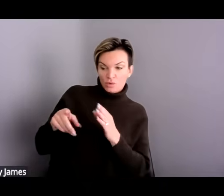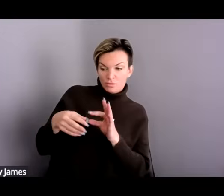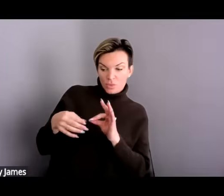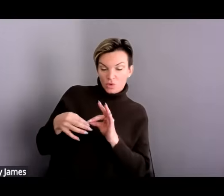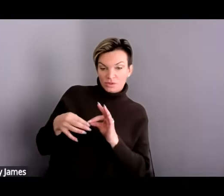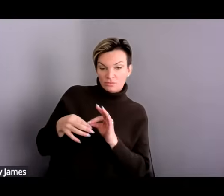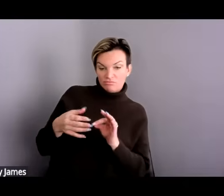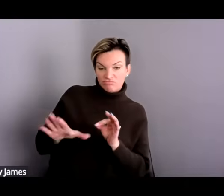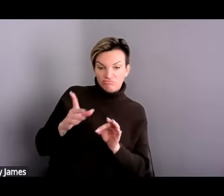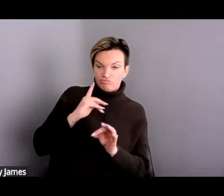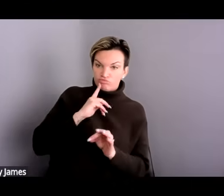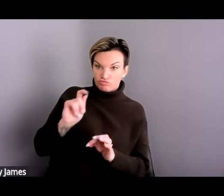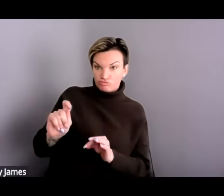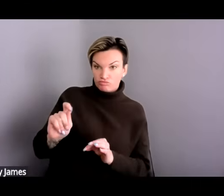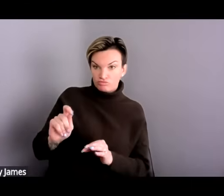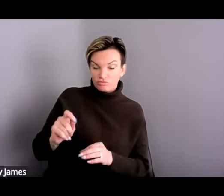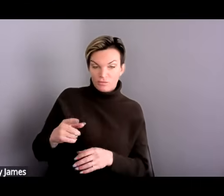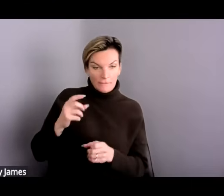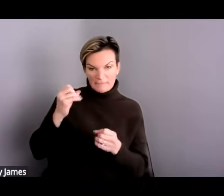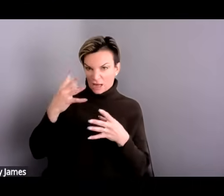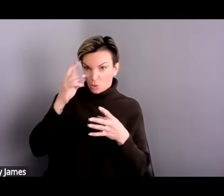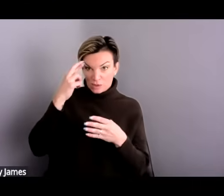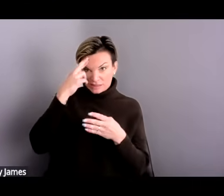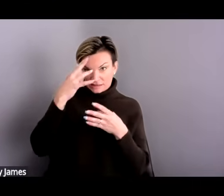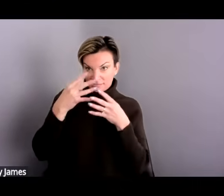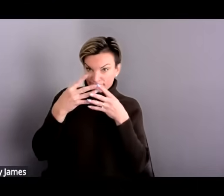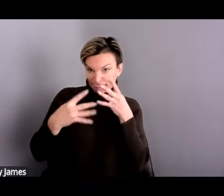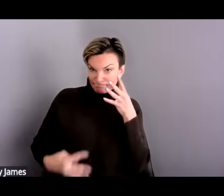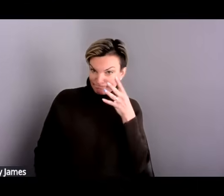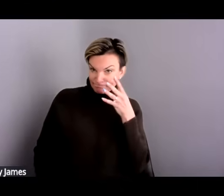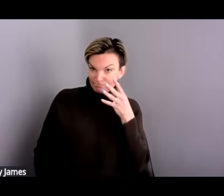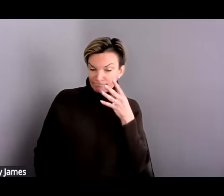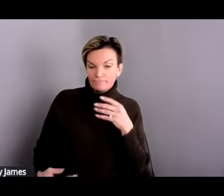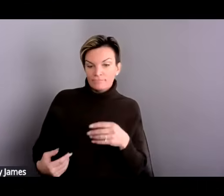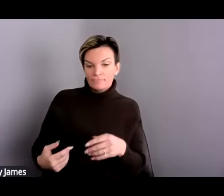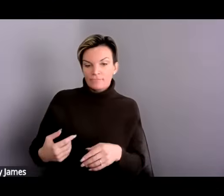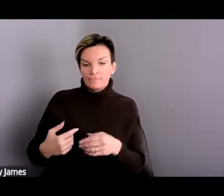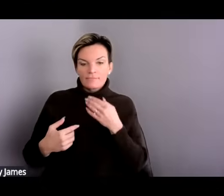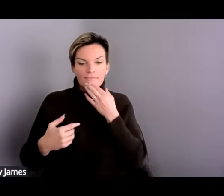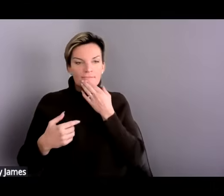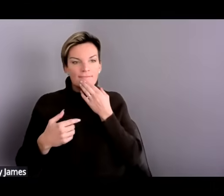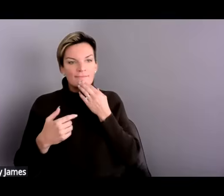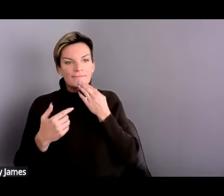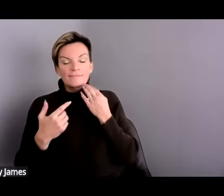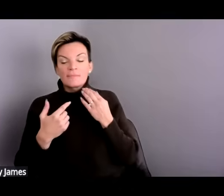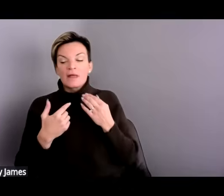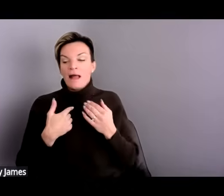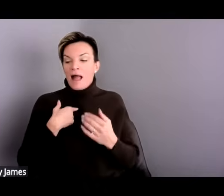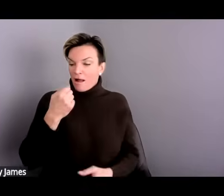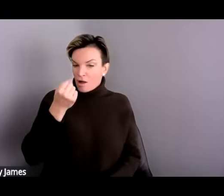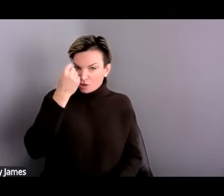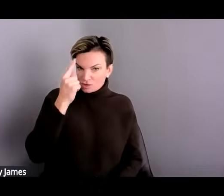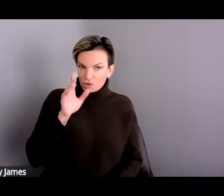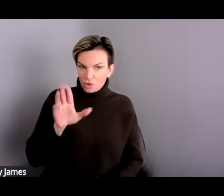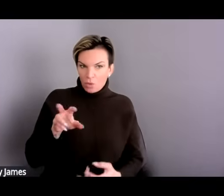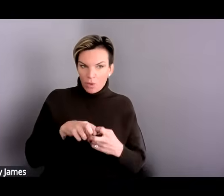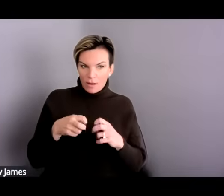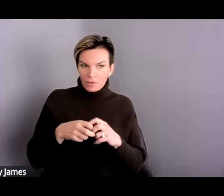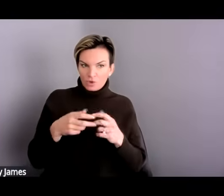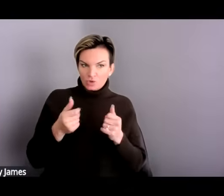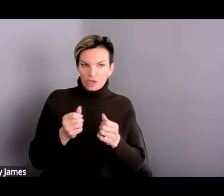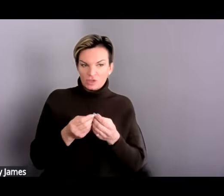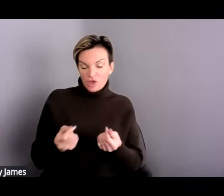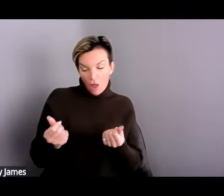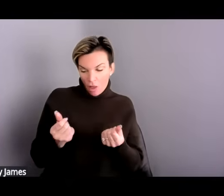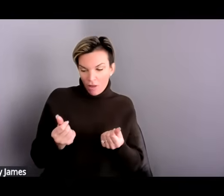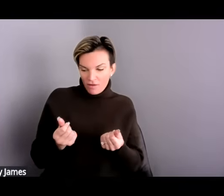Yes. For a number of reasons, It would be however, amusing to let you go on as to why you- I understand what problem you are trying to solve. I don't